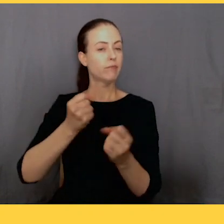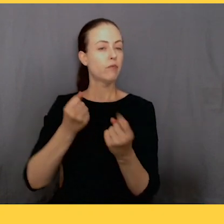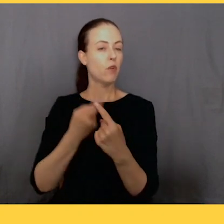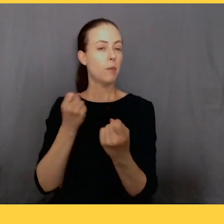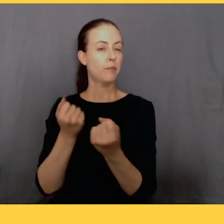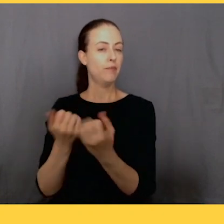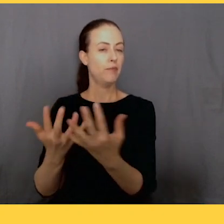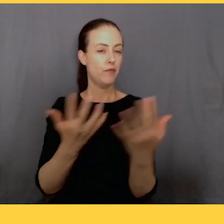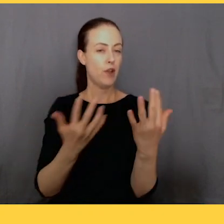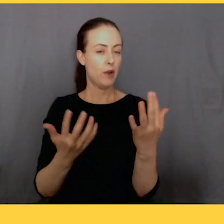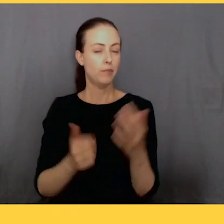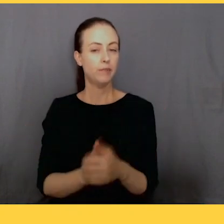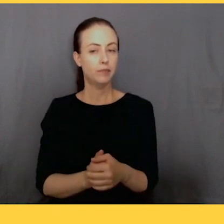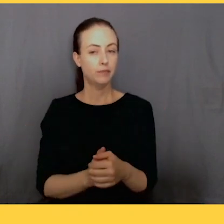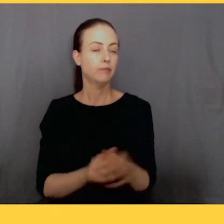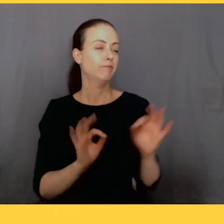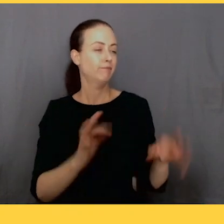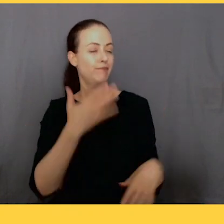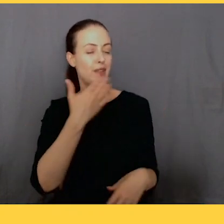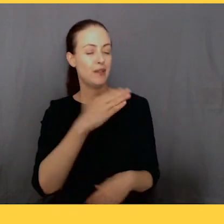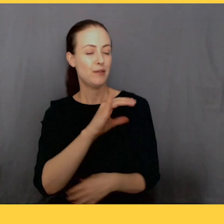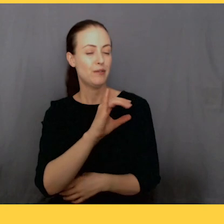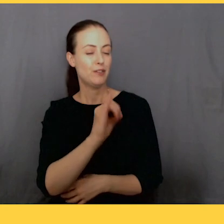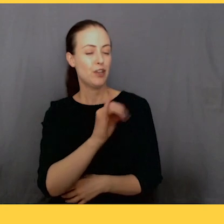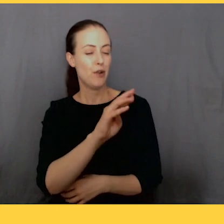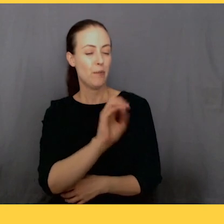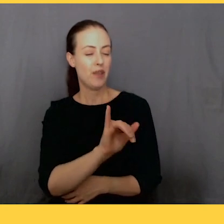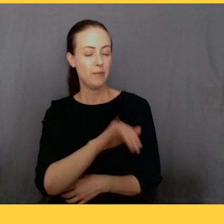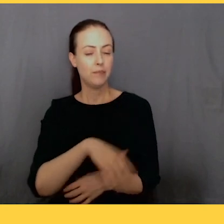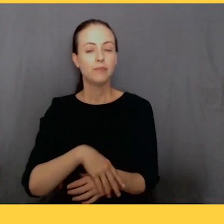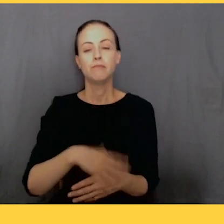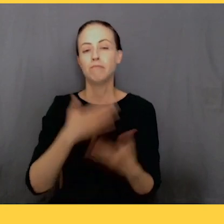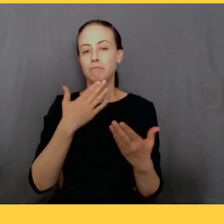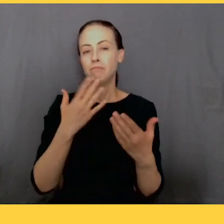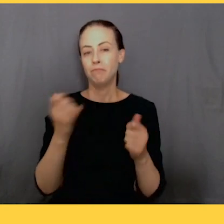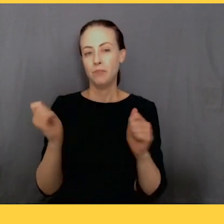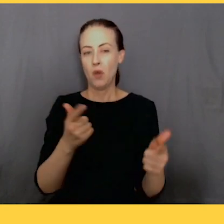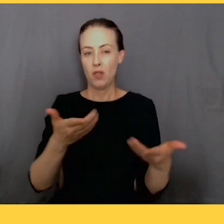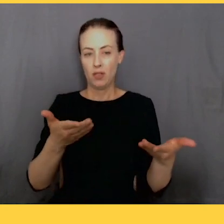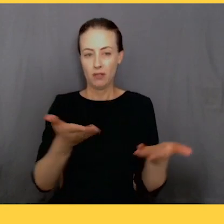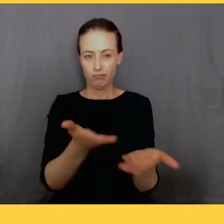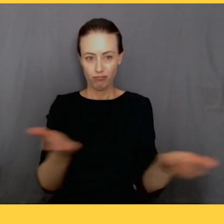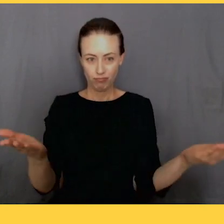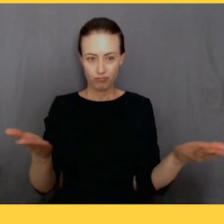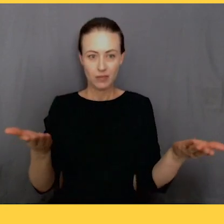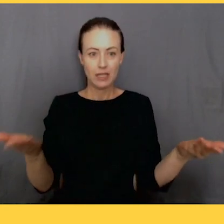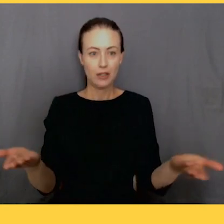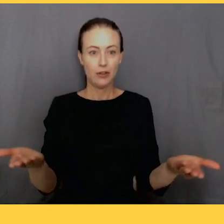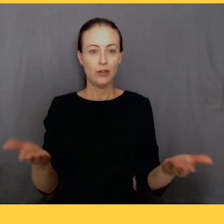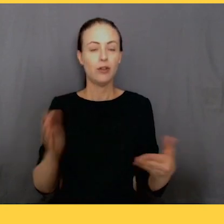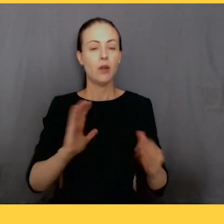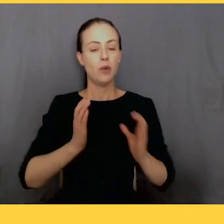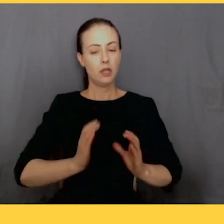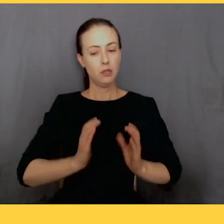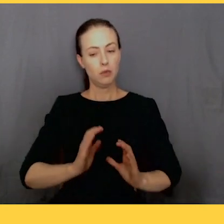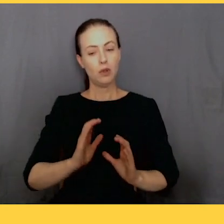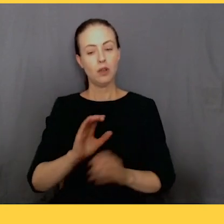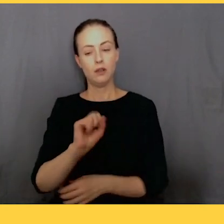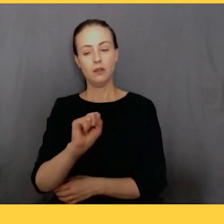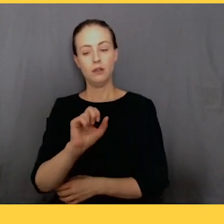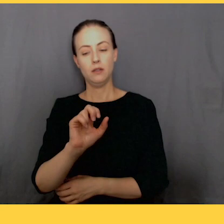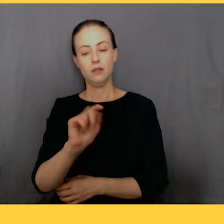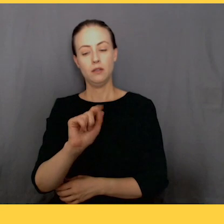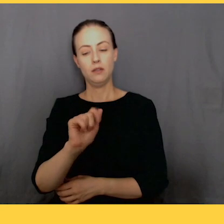Great. Thank you, Jeremy. And thank you to all of you, our customers and our community stakeholders. We